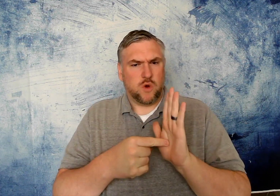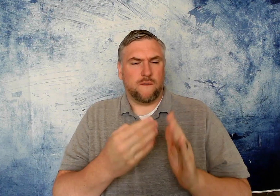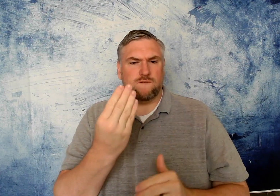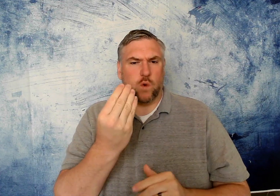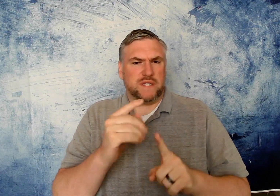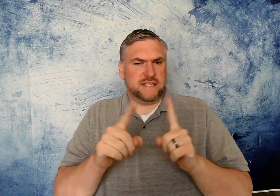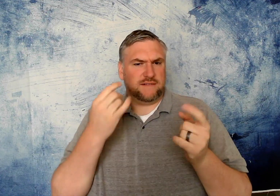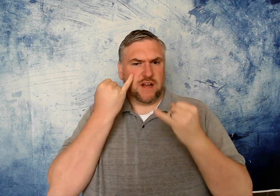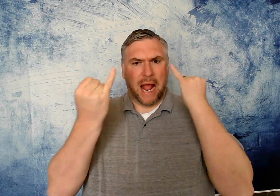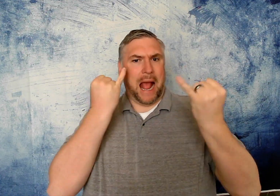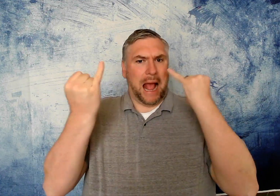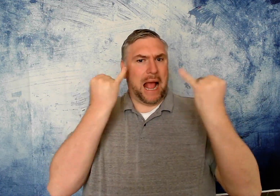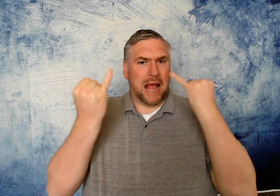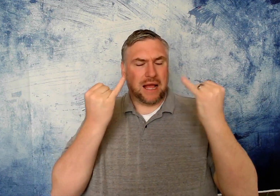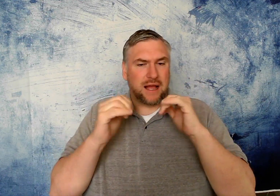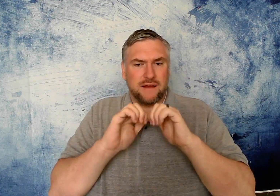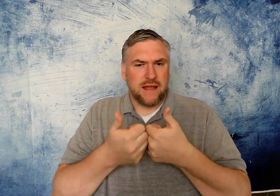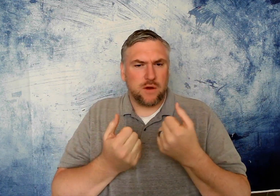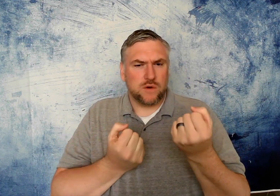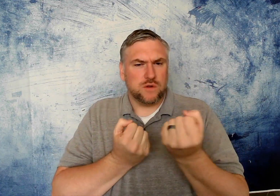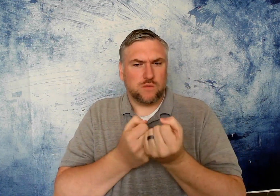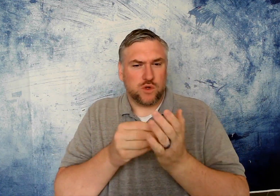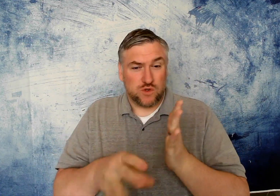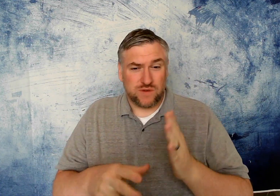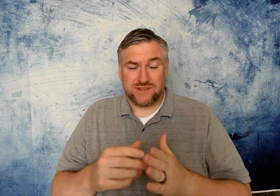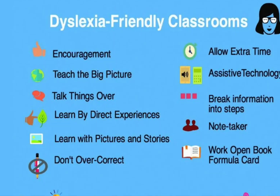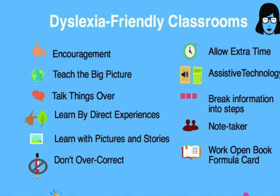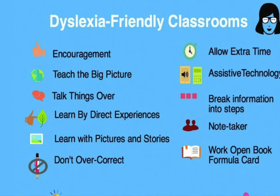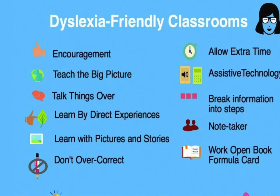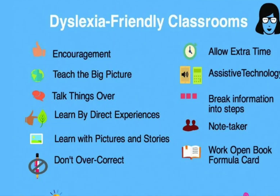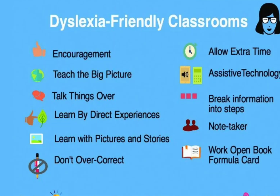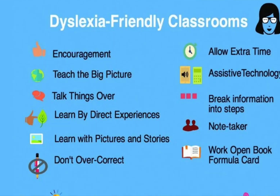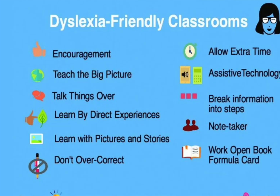Now I want to show 14 different ideas of how to support students.